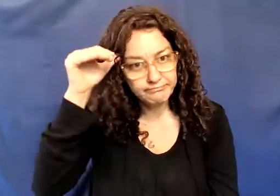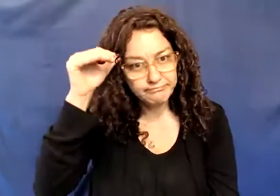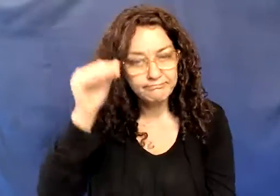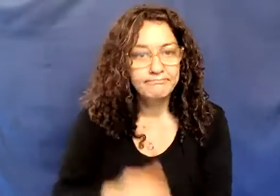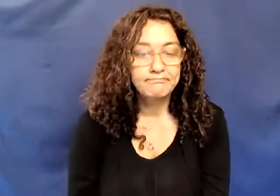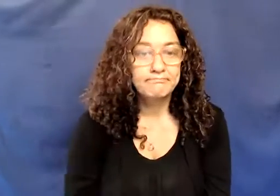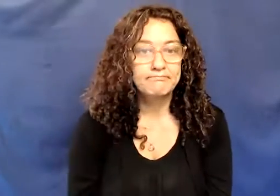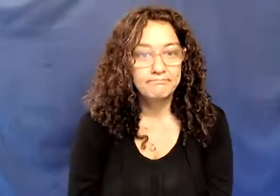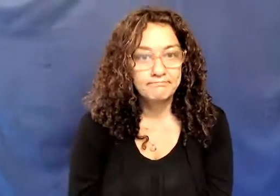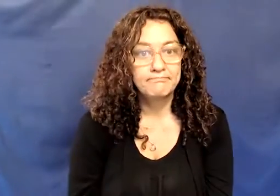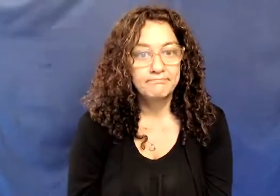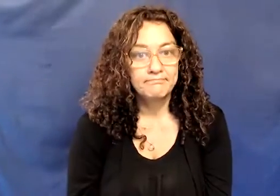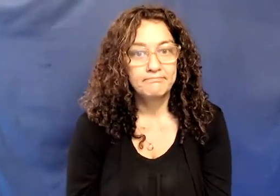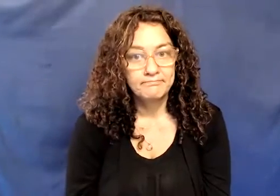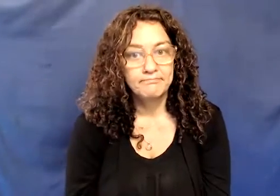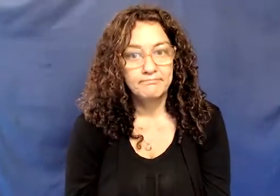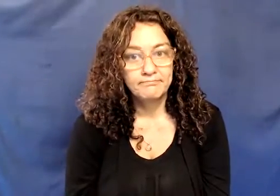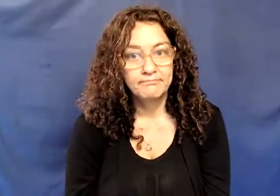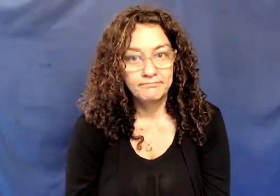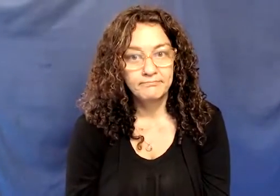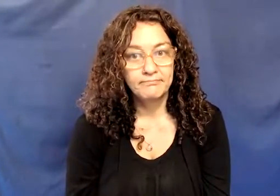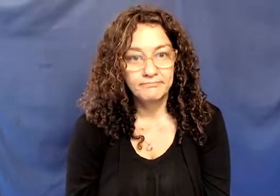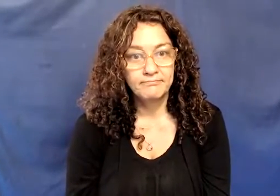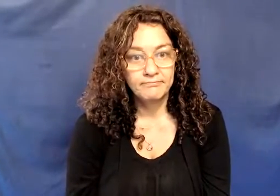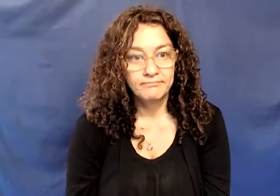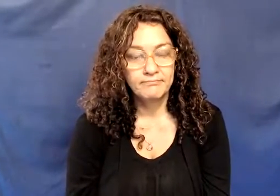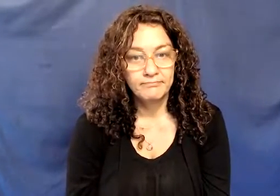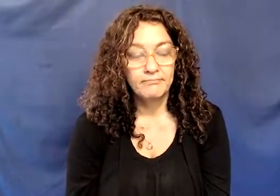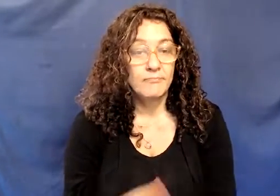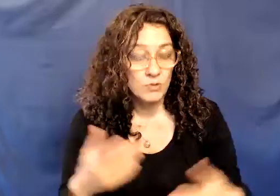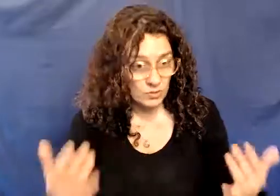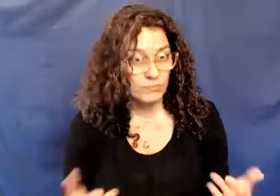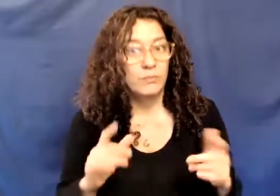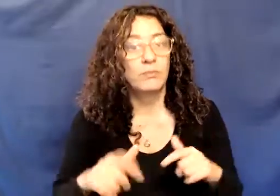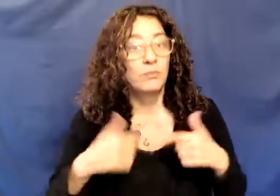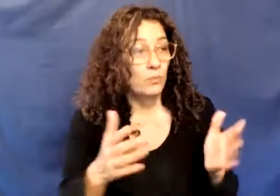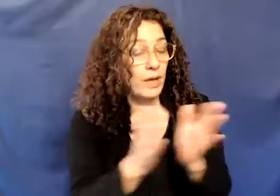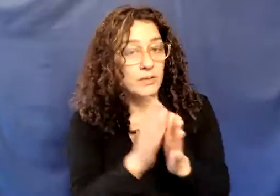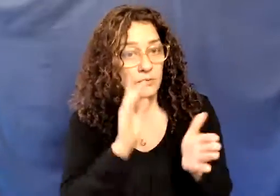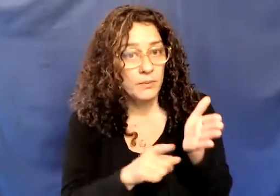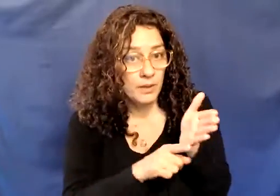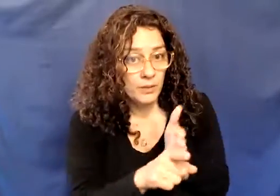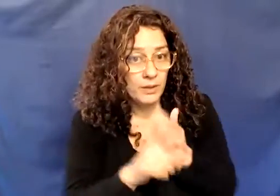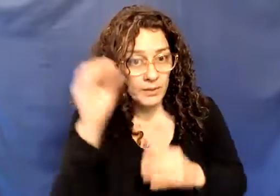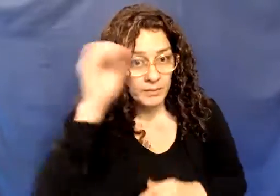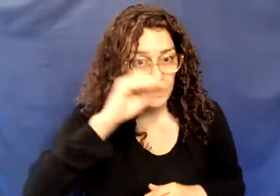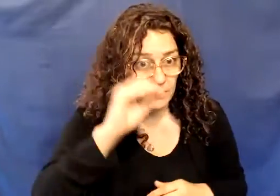And so we asked for minority opinion, like we normally would. And what